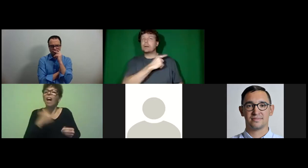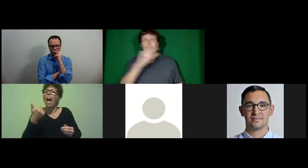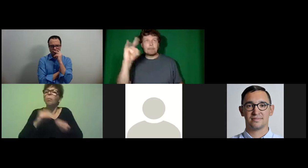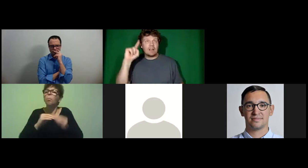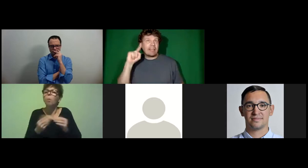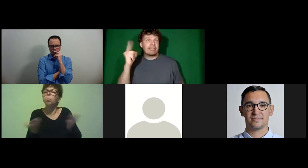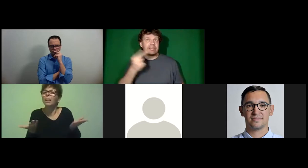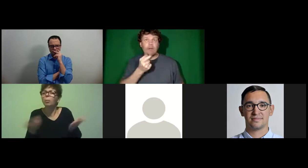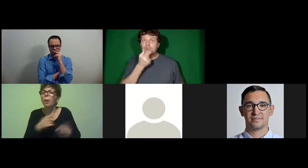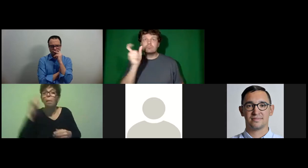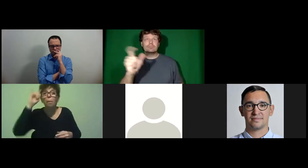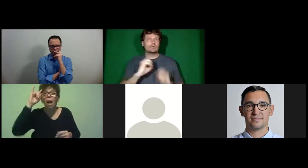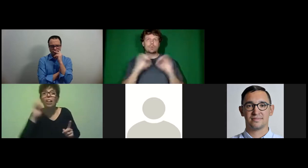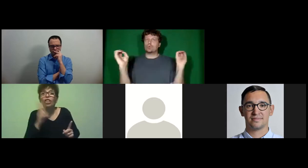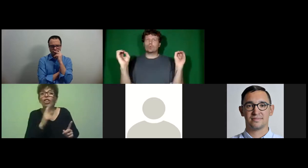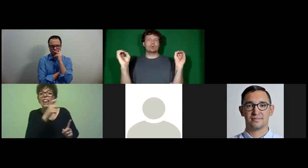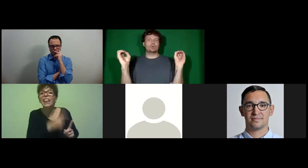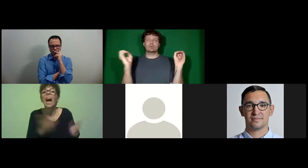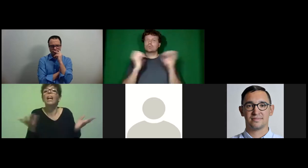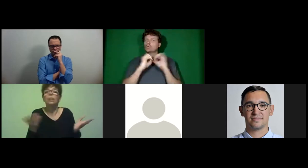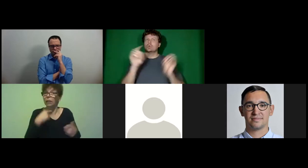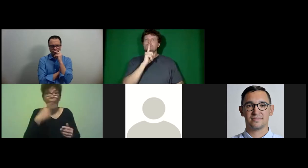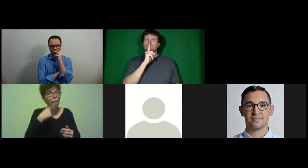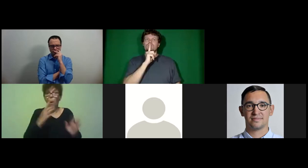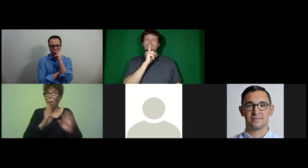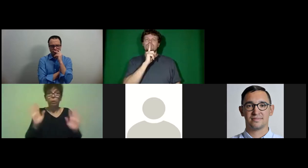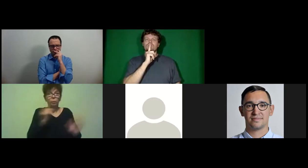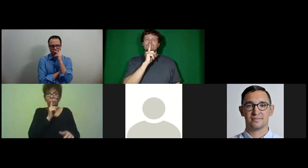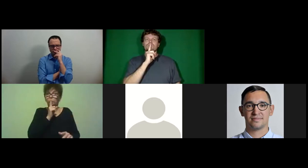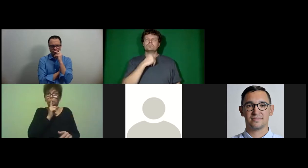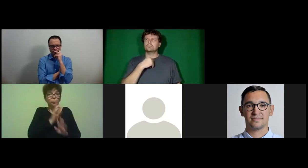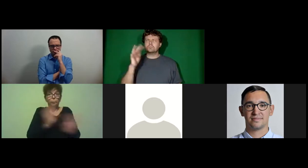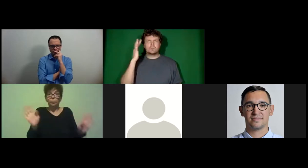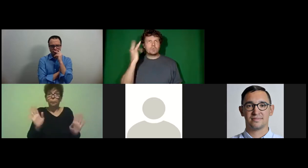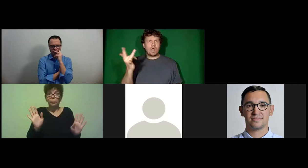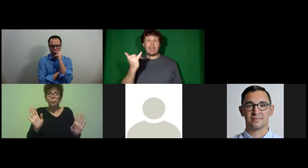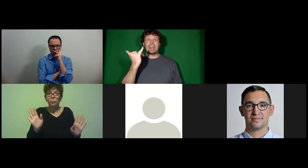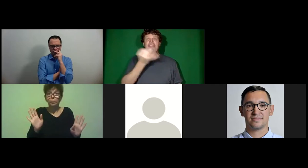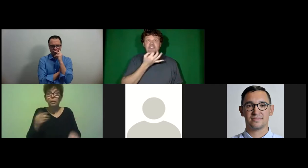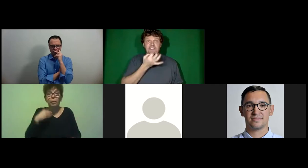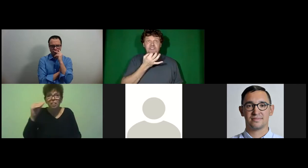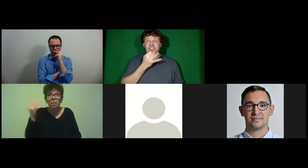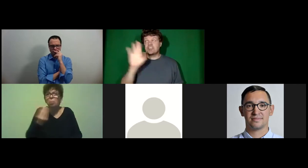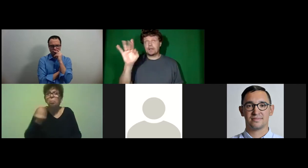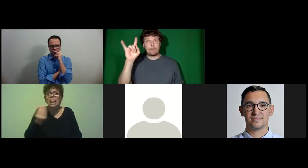Uh-huh. But he never said that I was deaf. He just says, there's this player, his name is